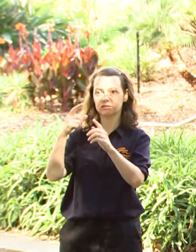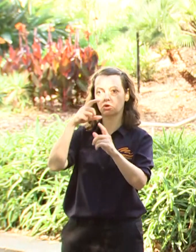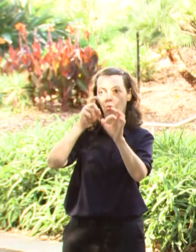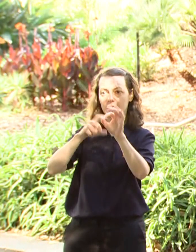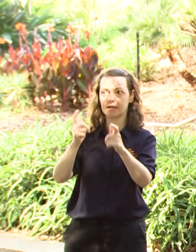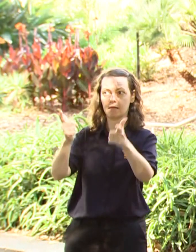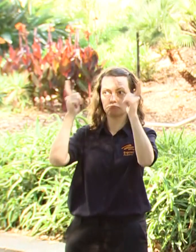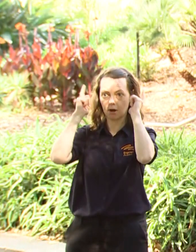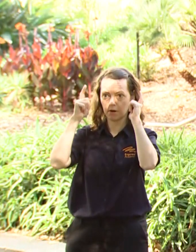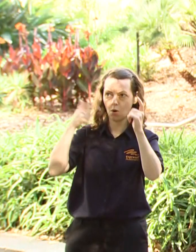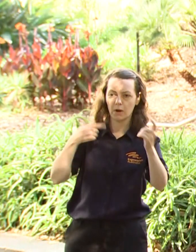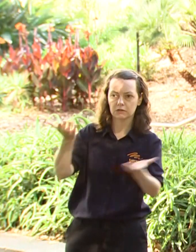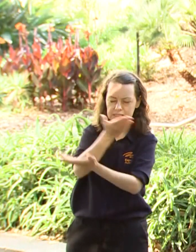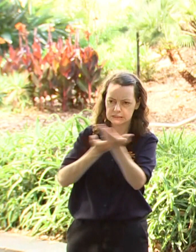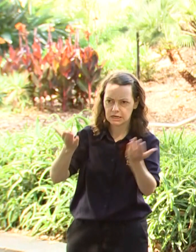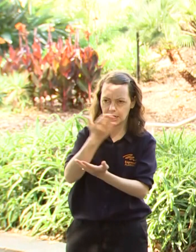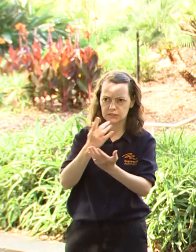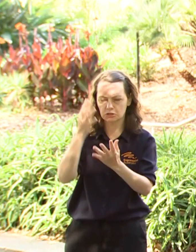will be clear and